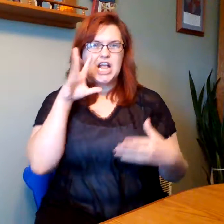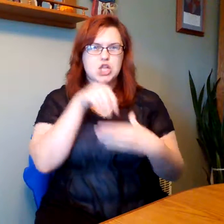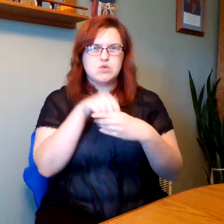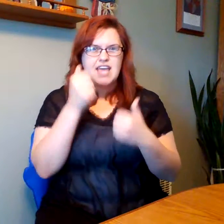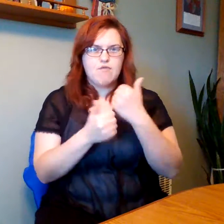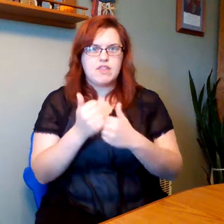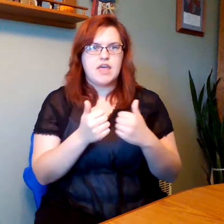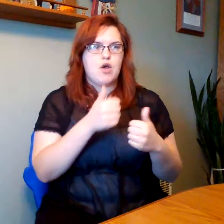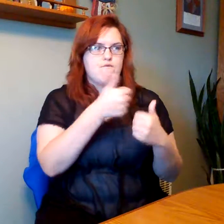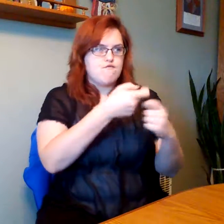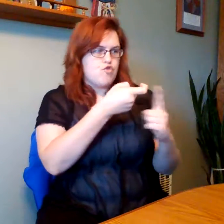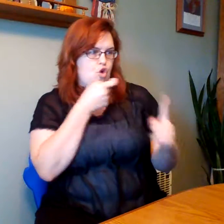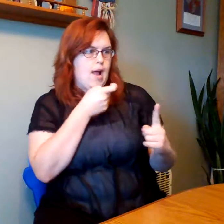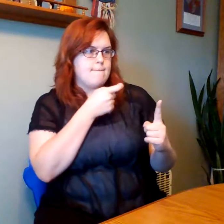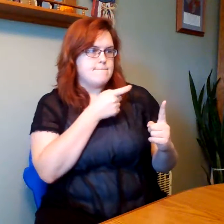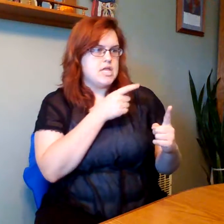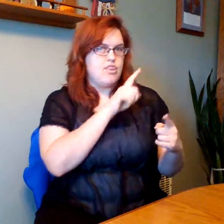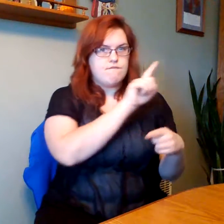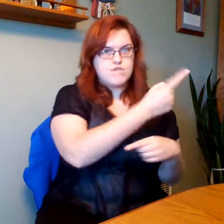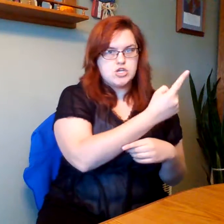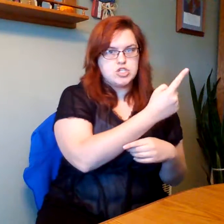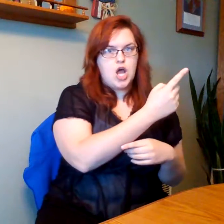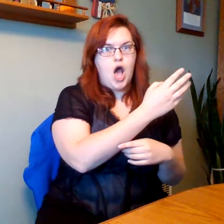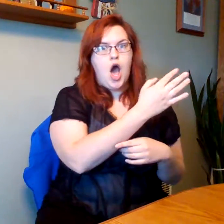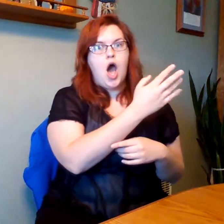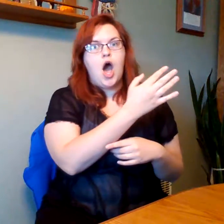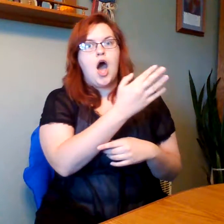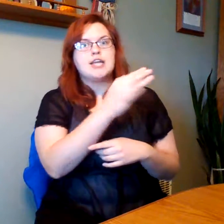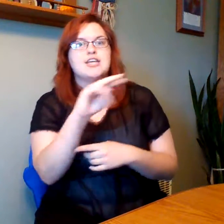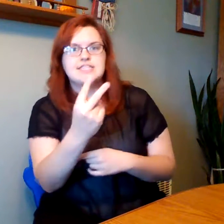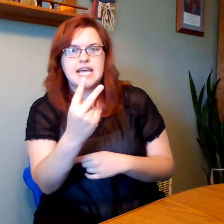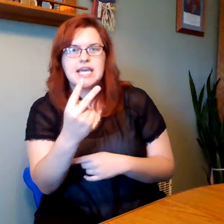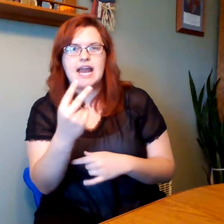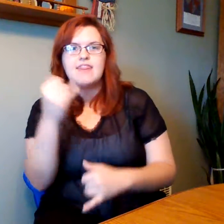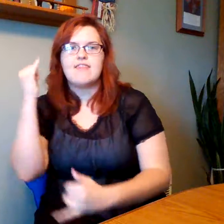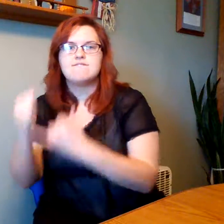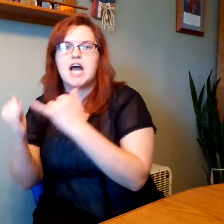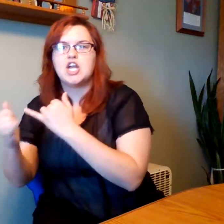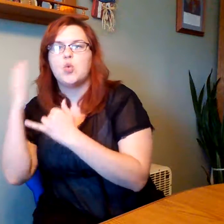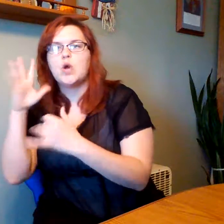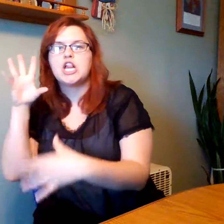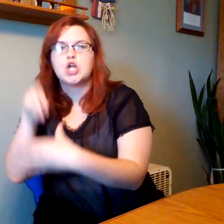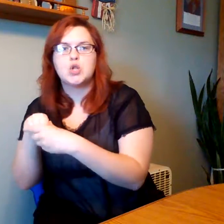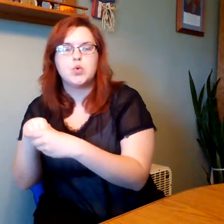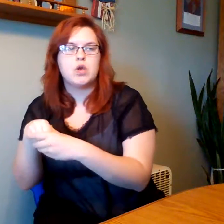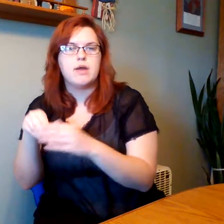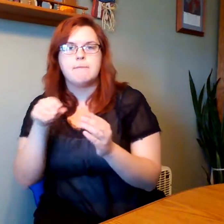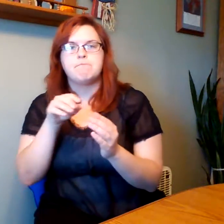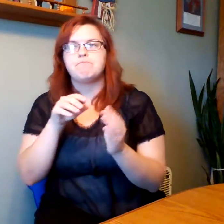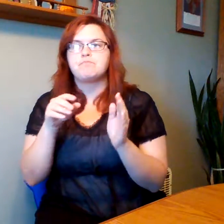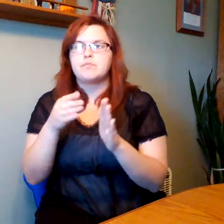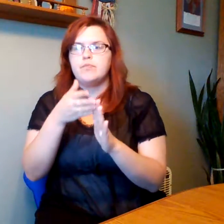everything since the second midterm, and then a cumulative portion that covers the entire class. Educationally, one test is